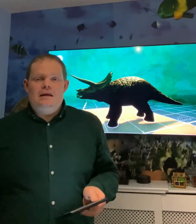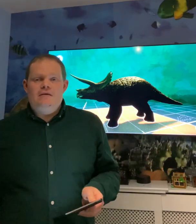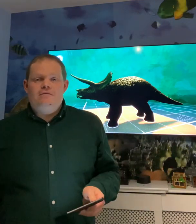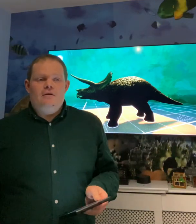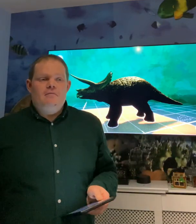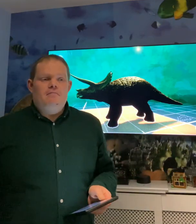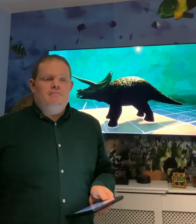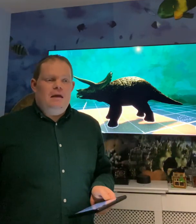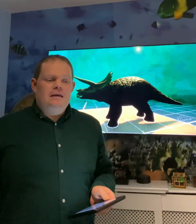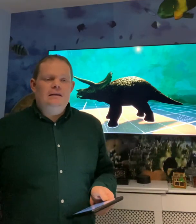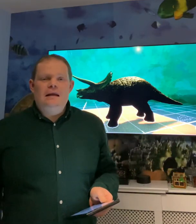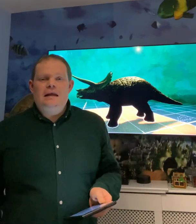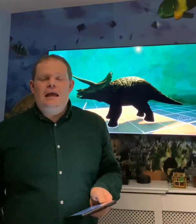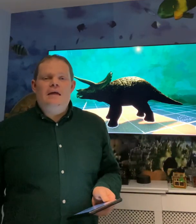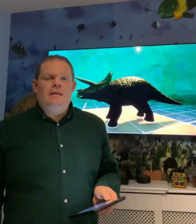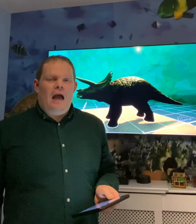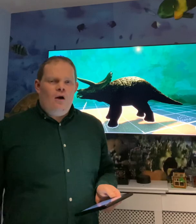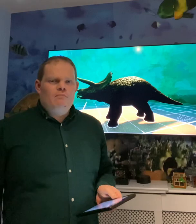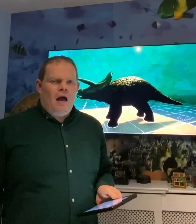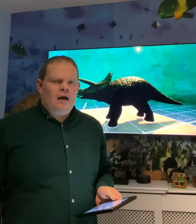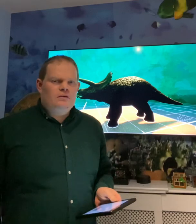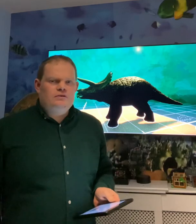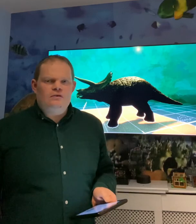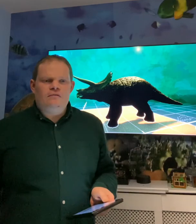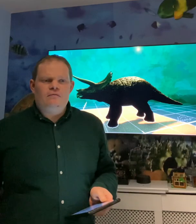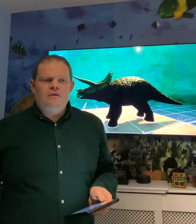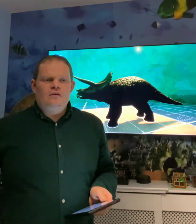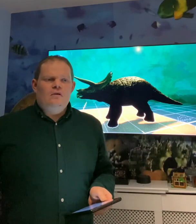lived mainly in the outbacks of